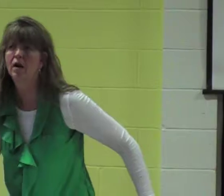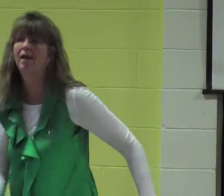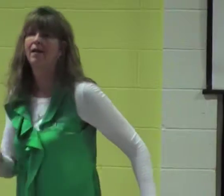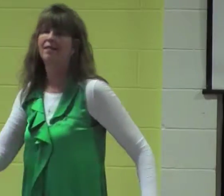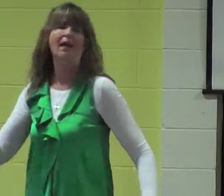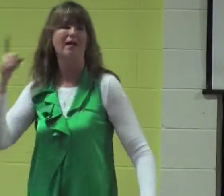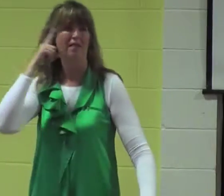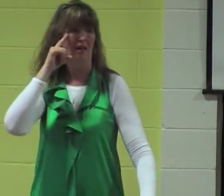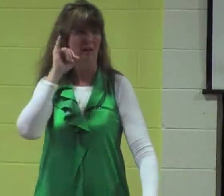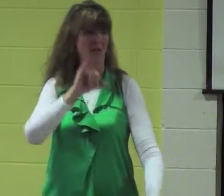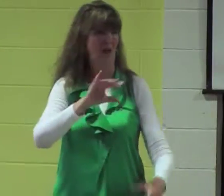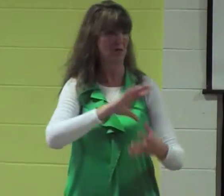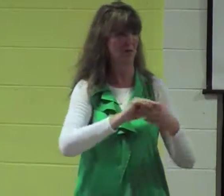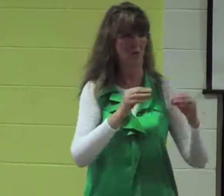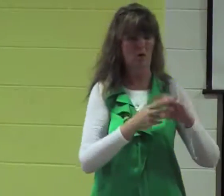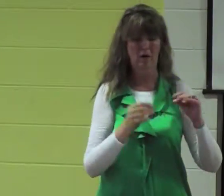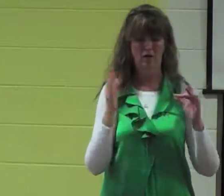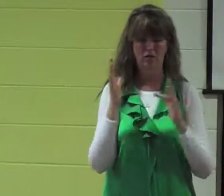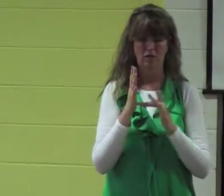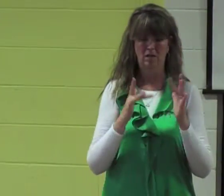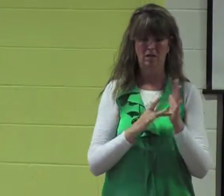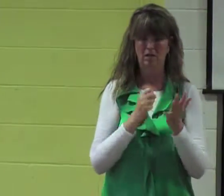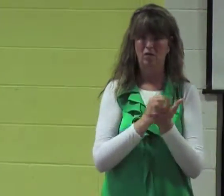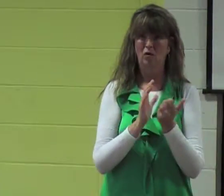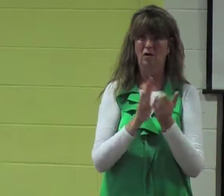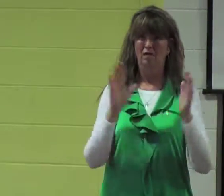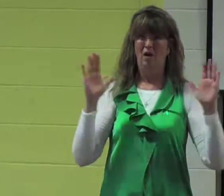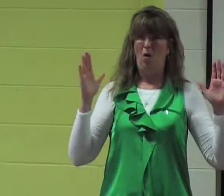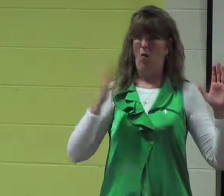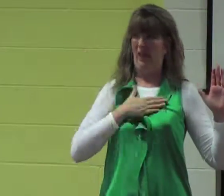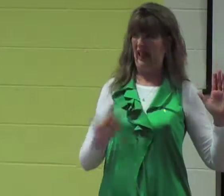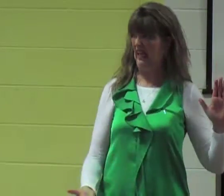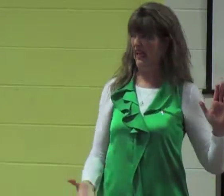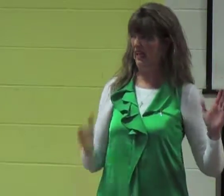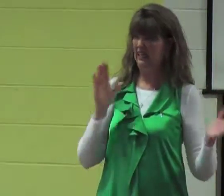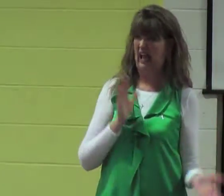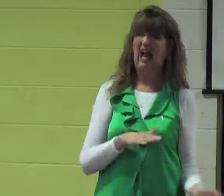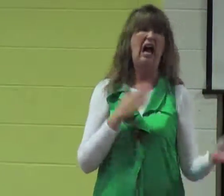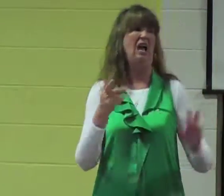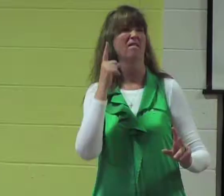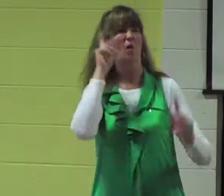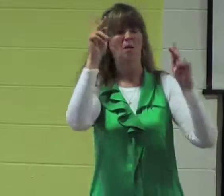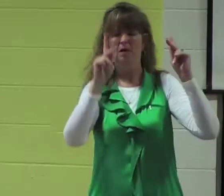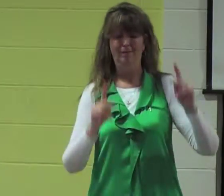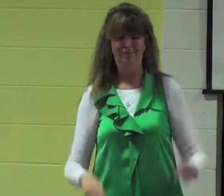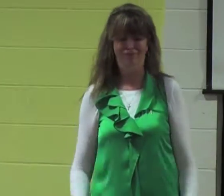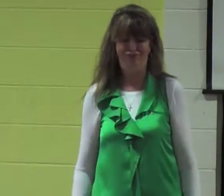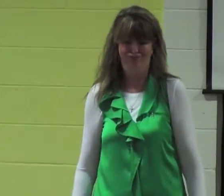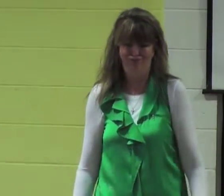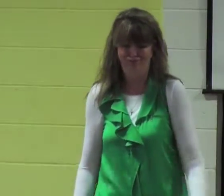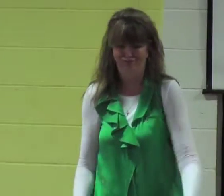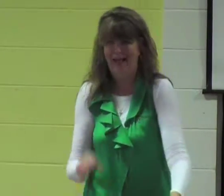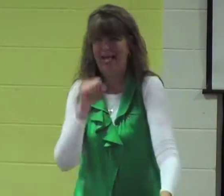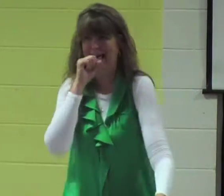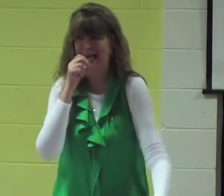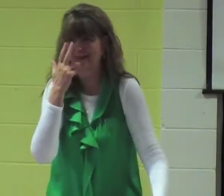I'm just too smart for church. That story that Jesus would willingly die on the cross